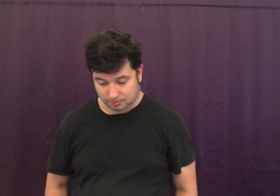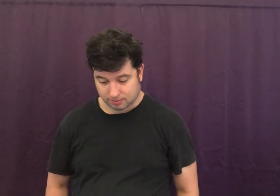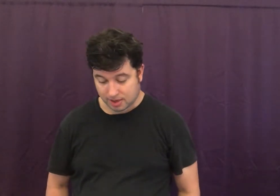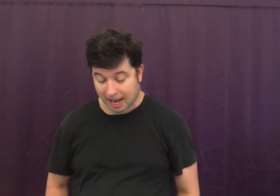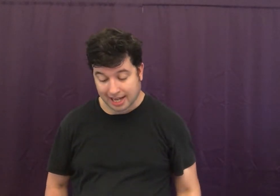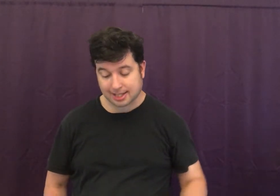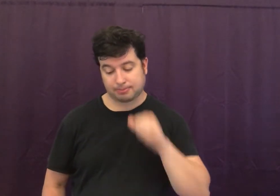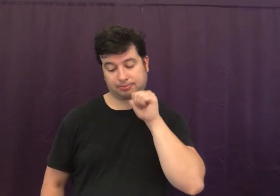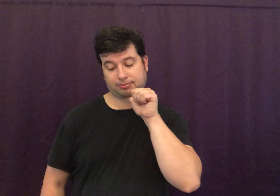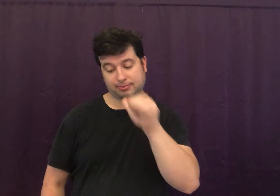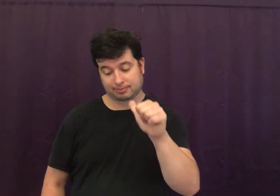Not.